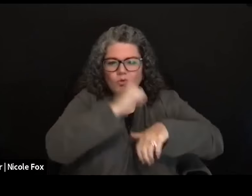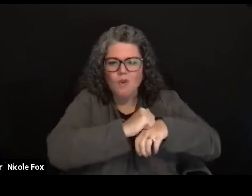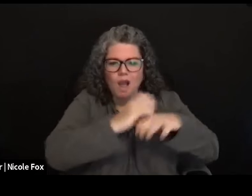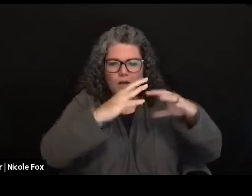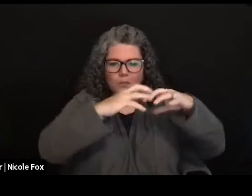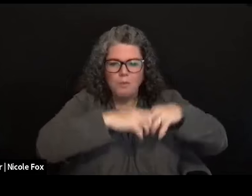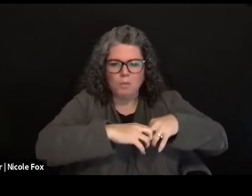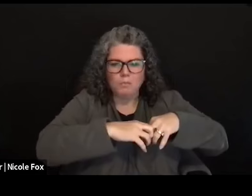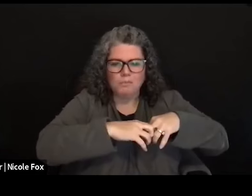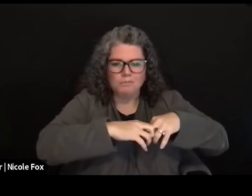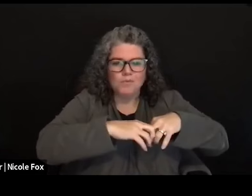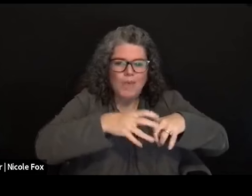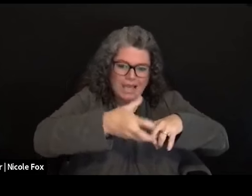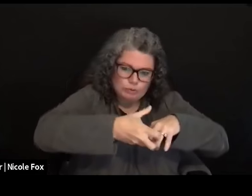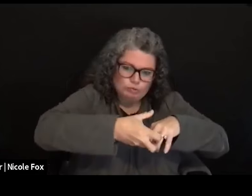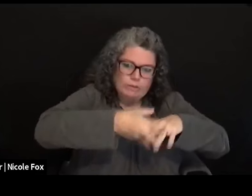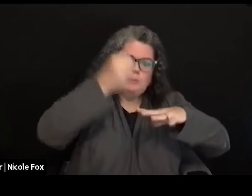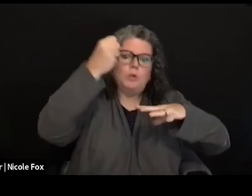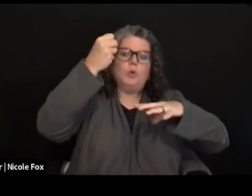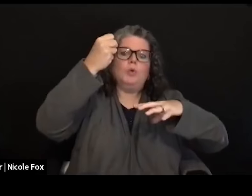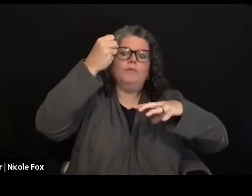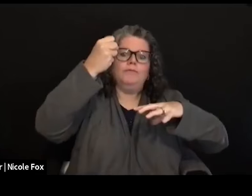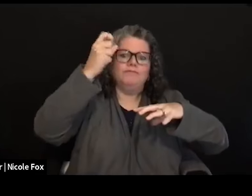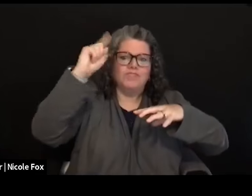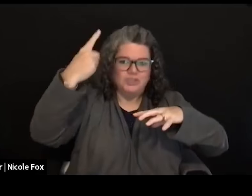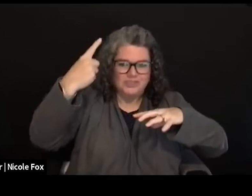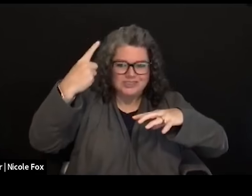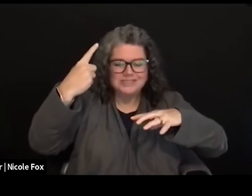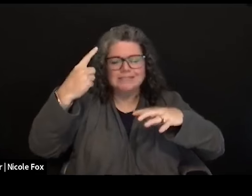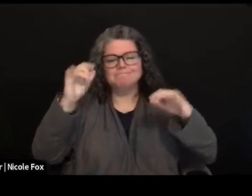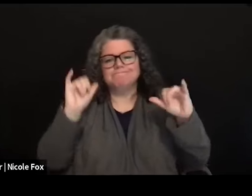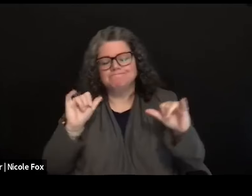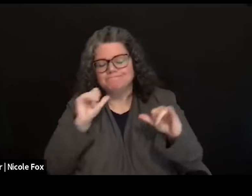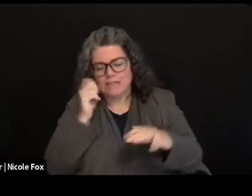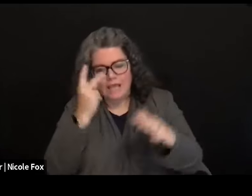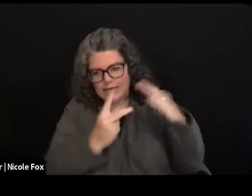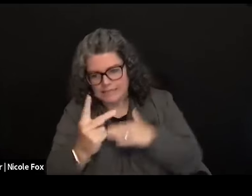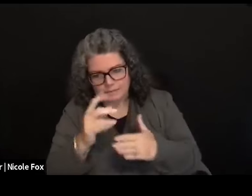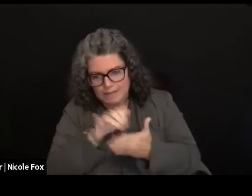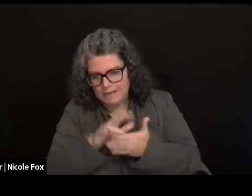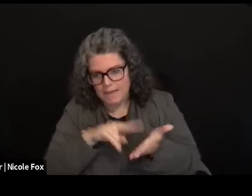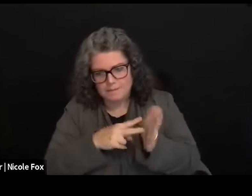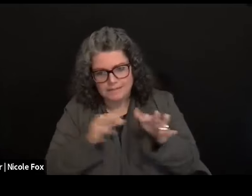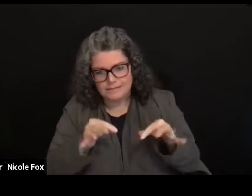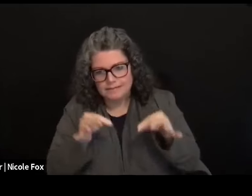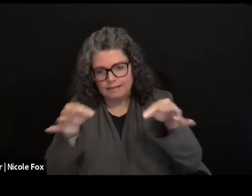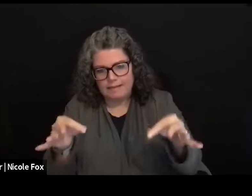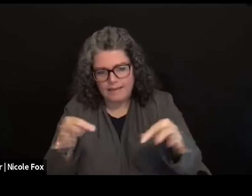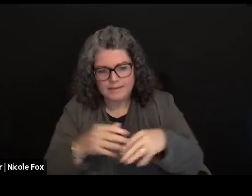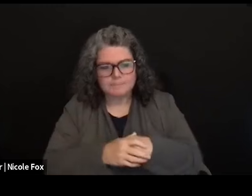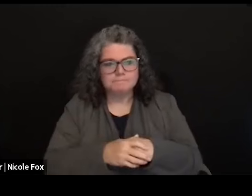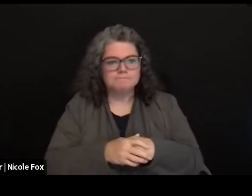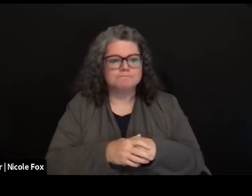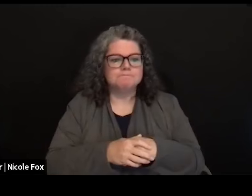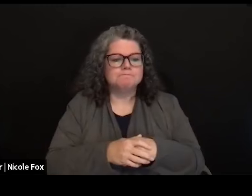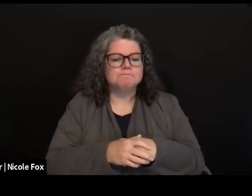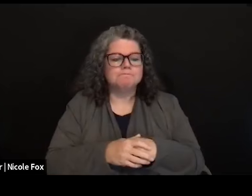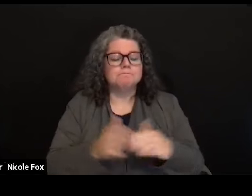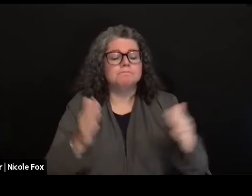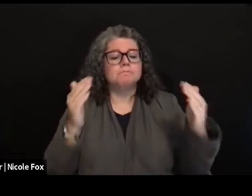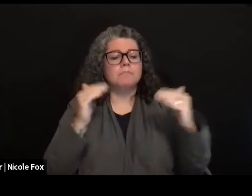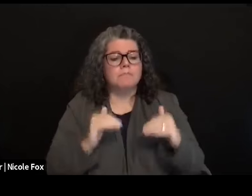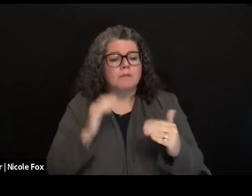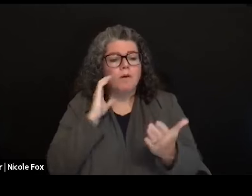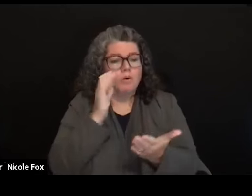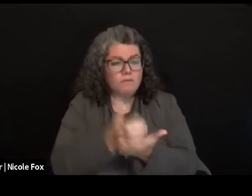already, but that's just the contingencies that we have to be prepared for in construction. So I'm going to show another photo, and what this does